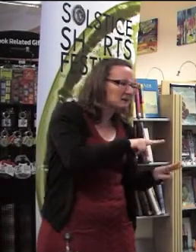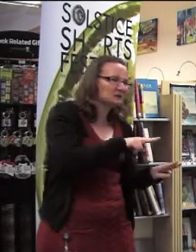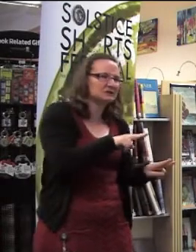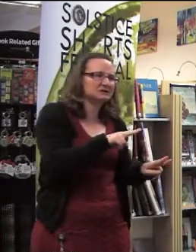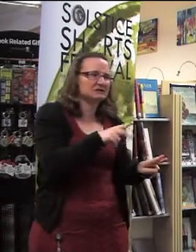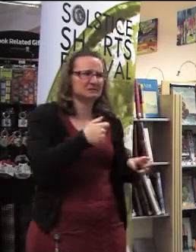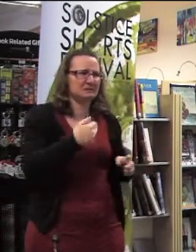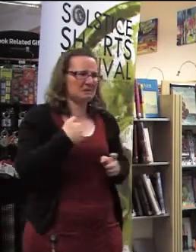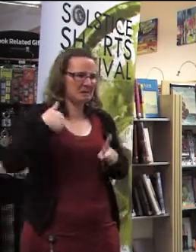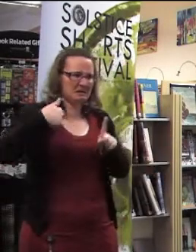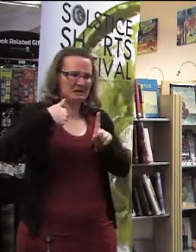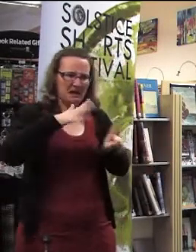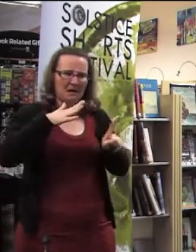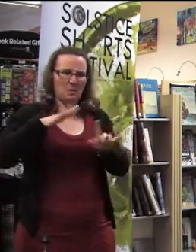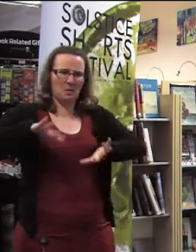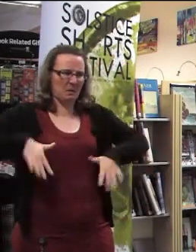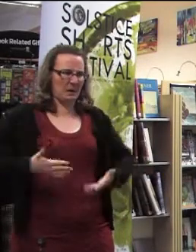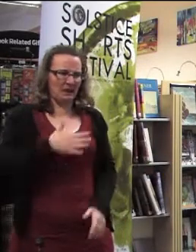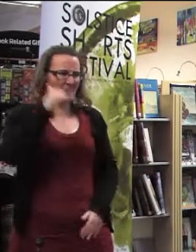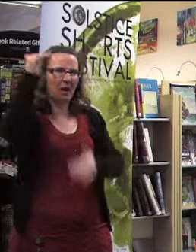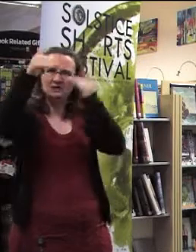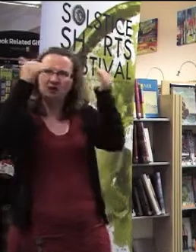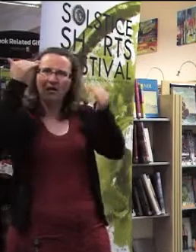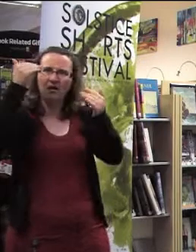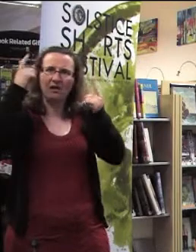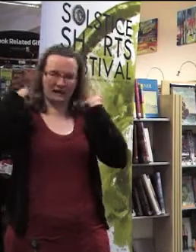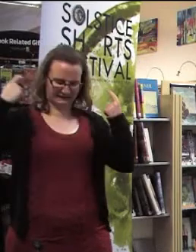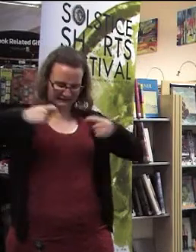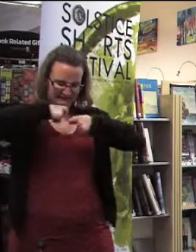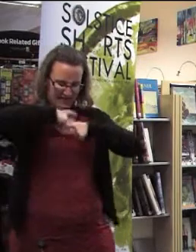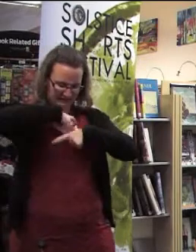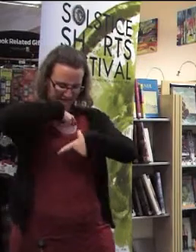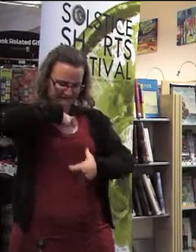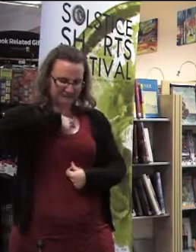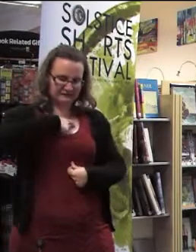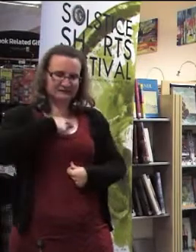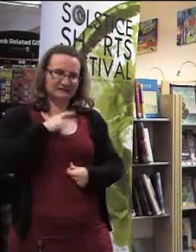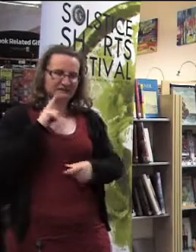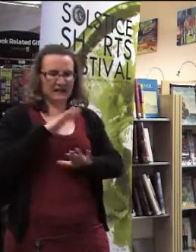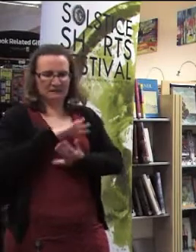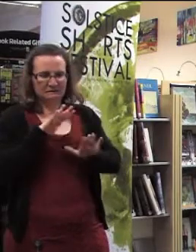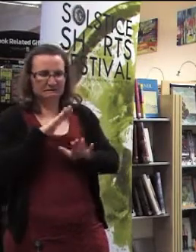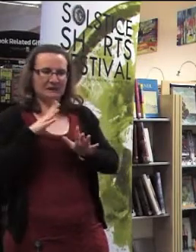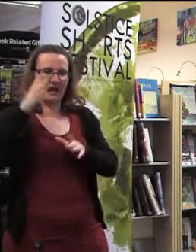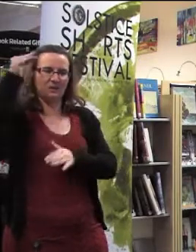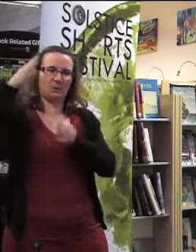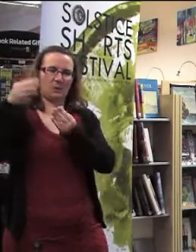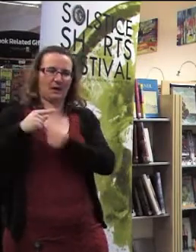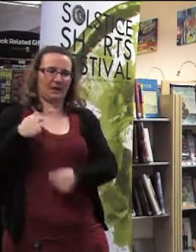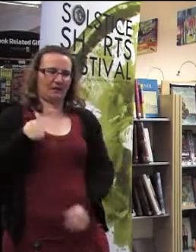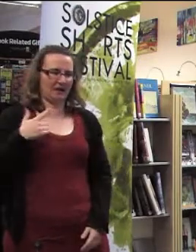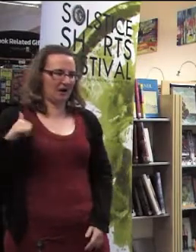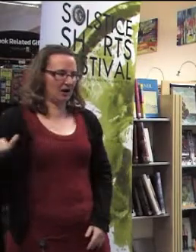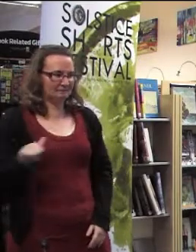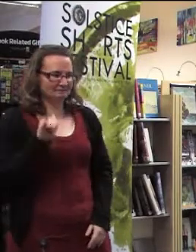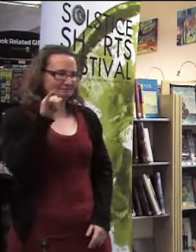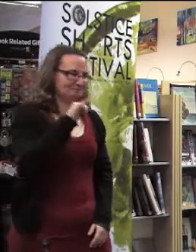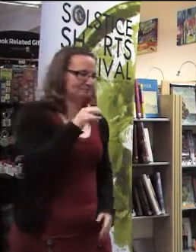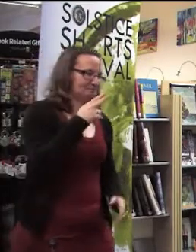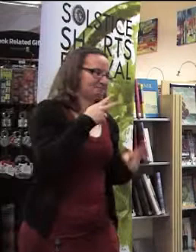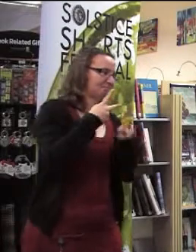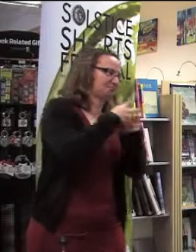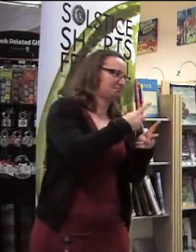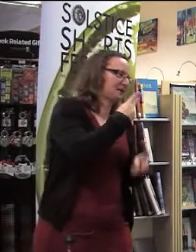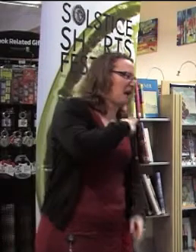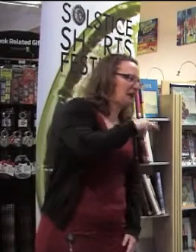on the plane with the tag around my neck. On those journeys I'd be thinking, why am I here? I want to